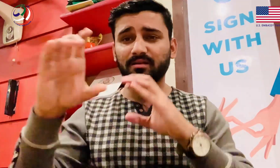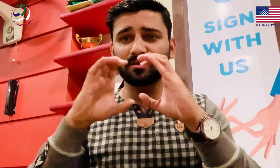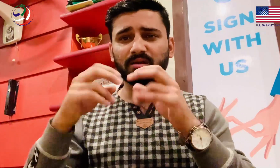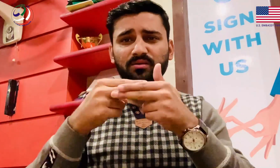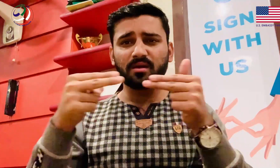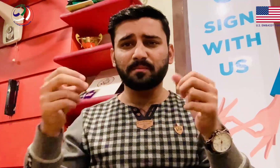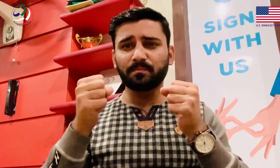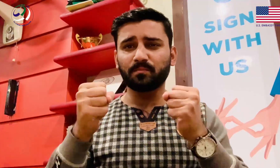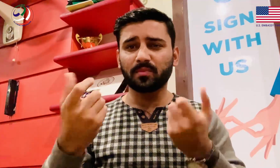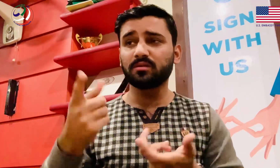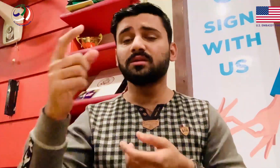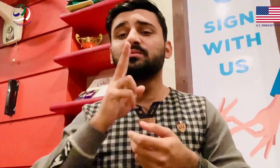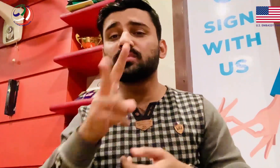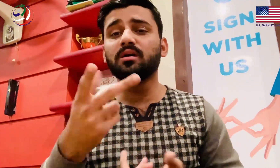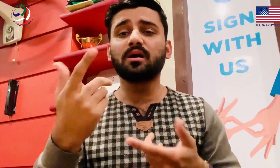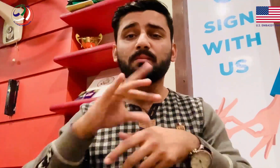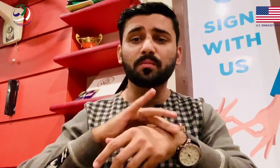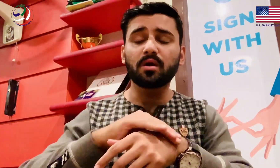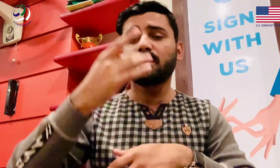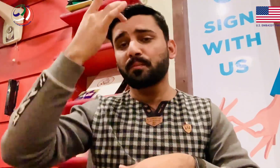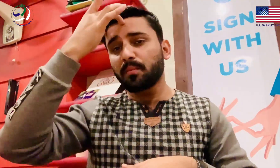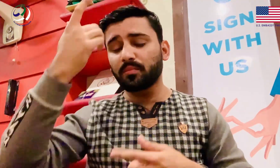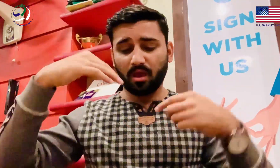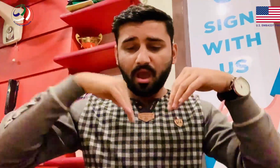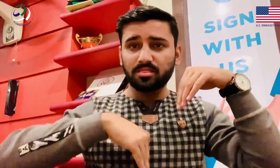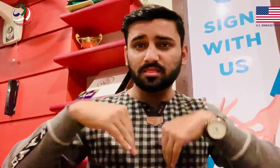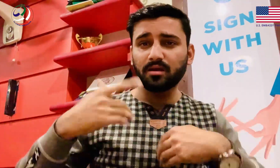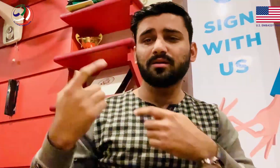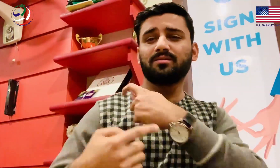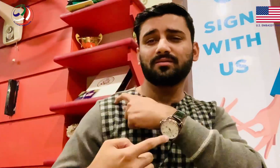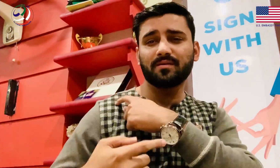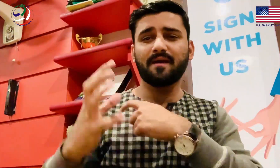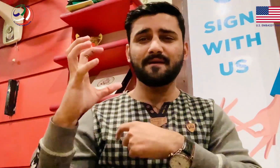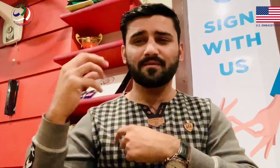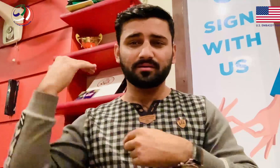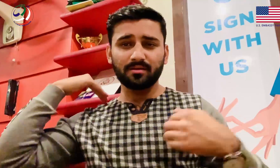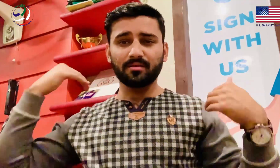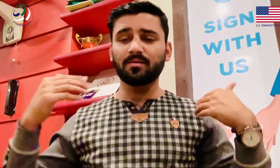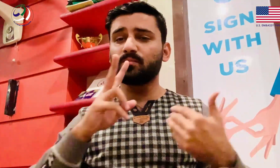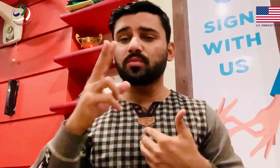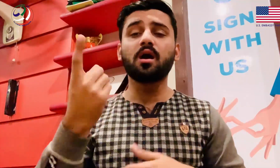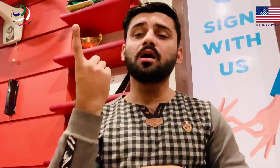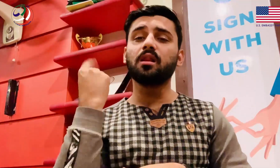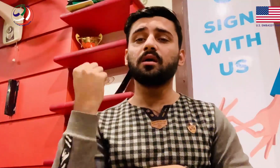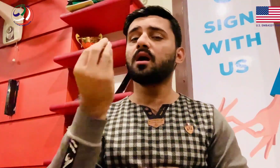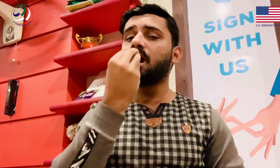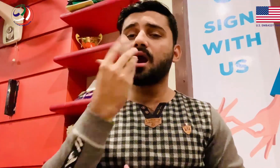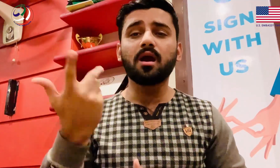what's the problem, if there's any pain. It gets very difficult to explain what's going on. For me, we were communicating by